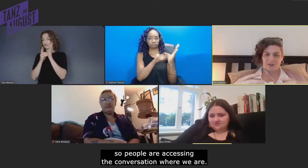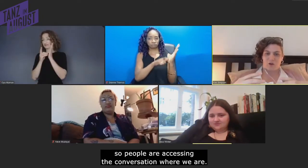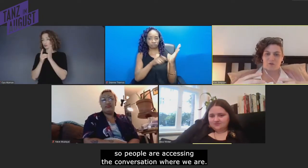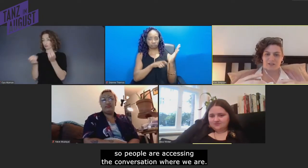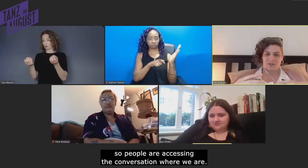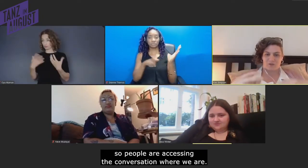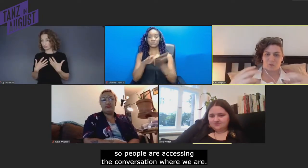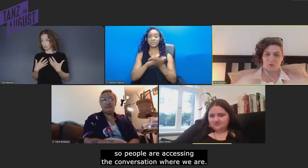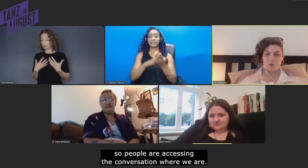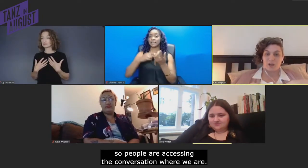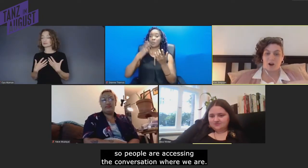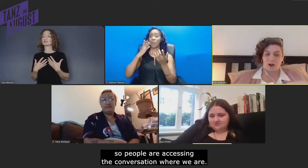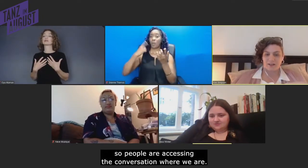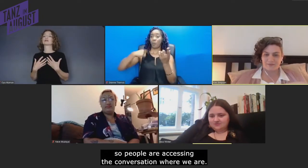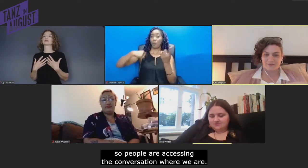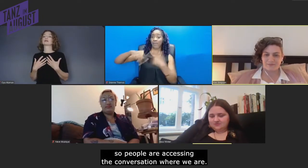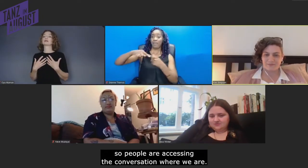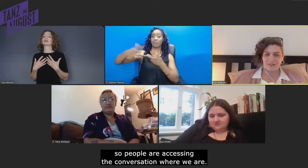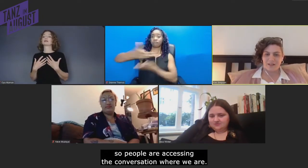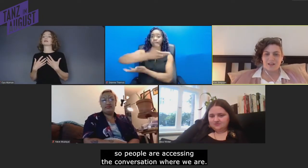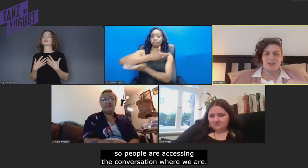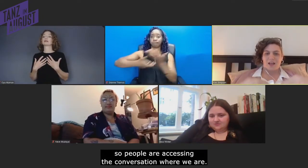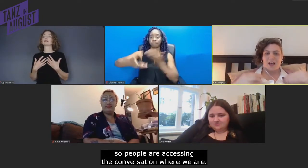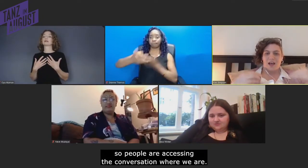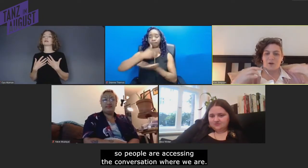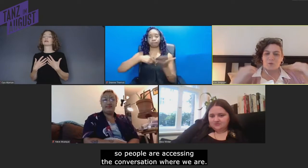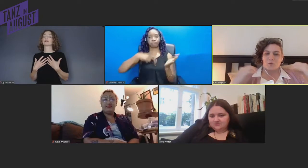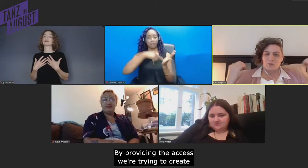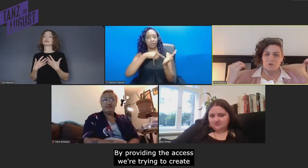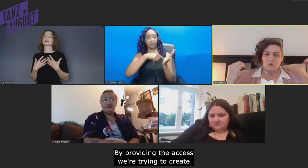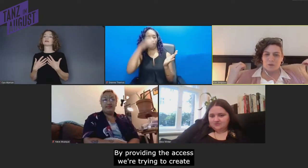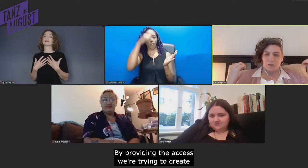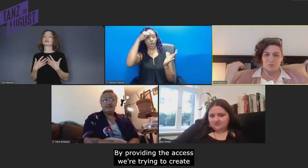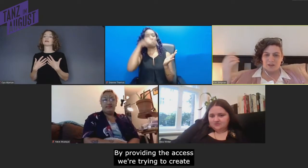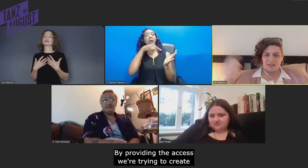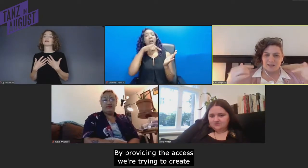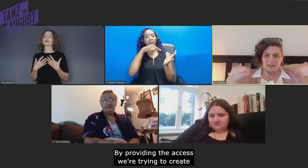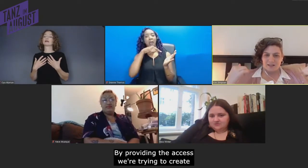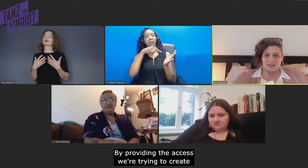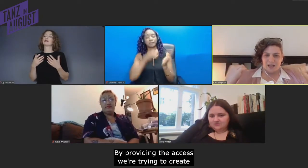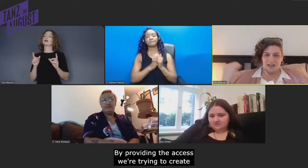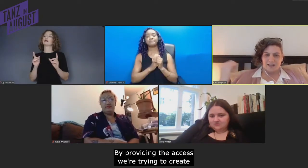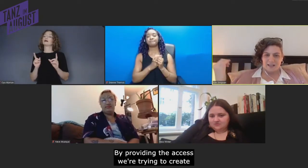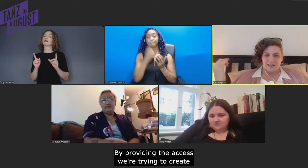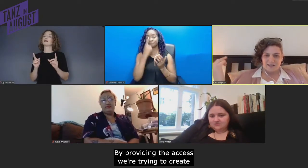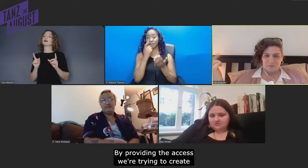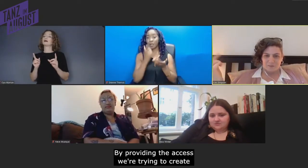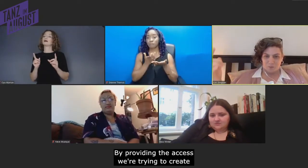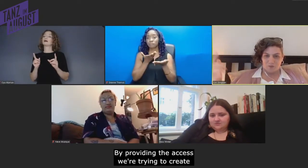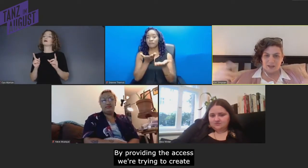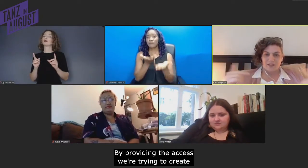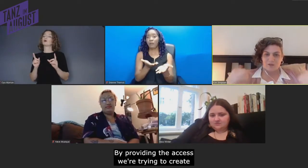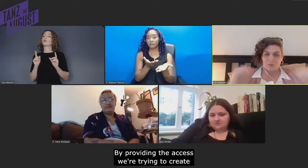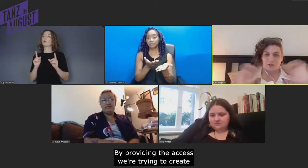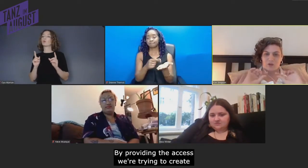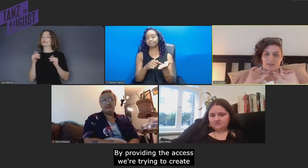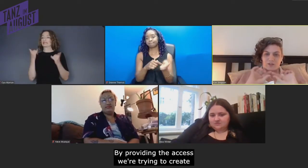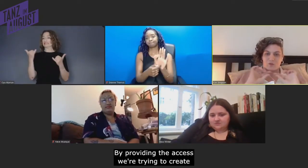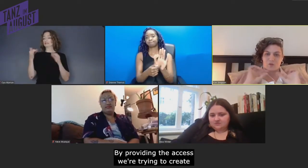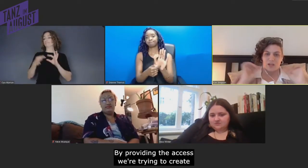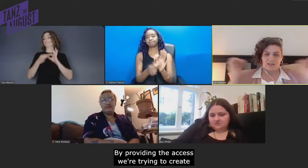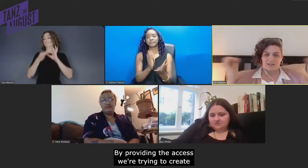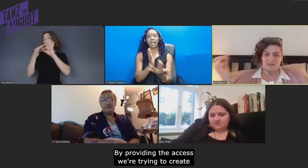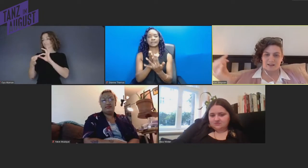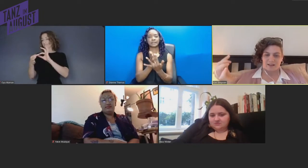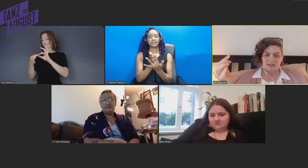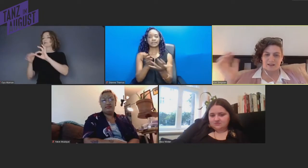accessing the conversation where we are. And also by providing the access that's been provided, we're trying to